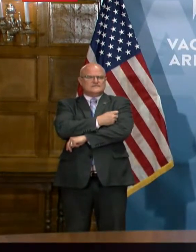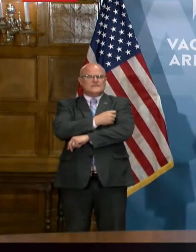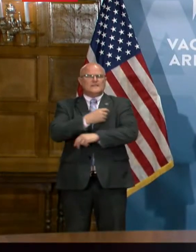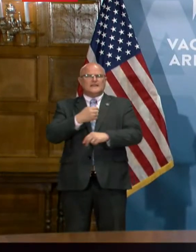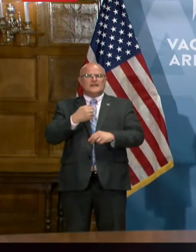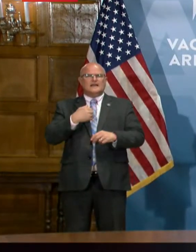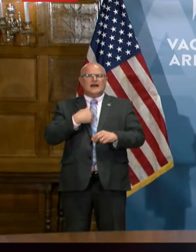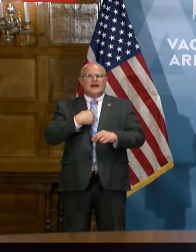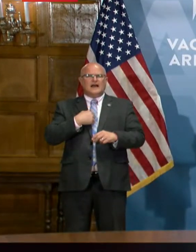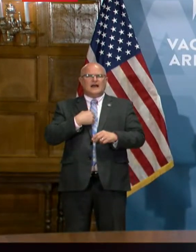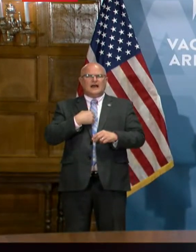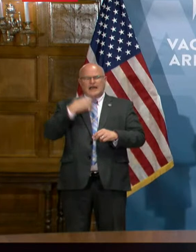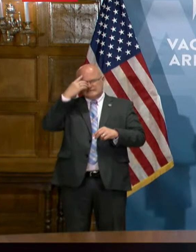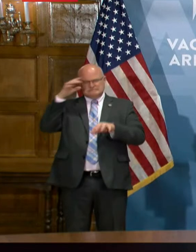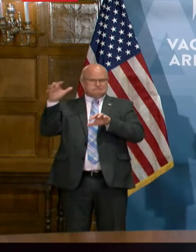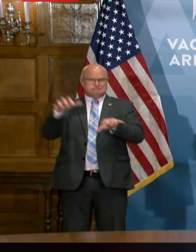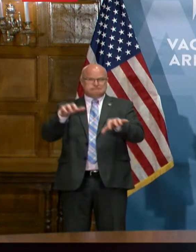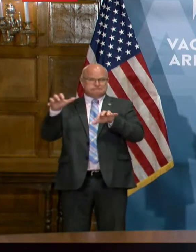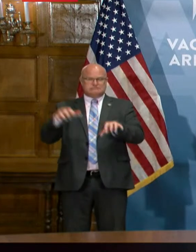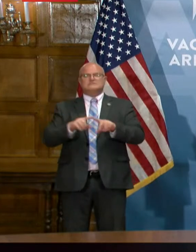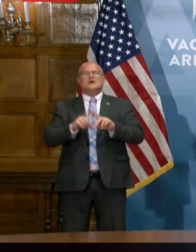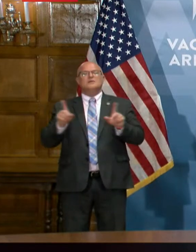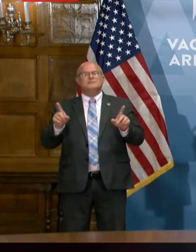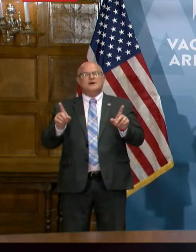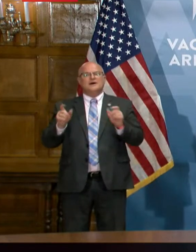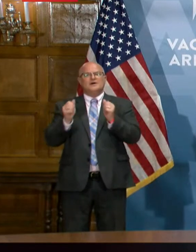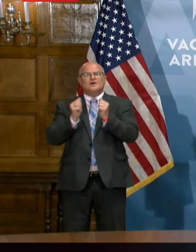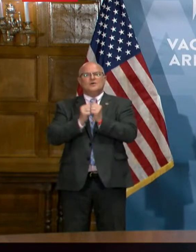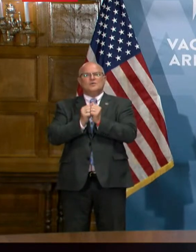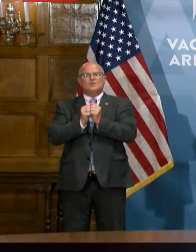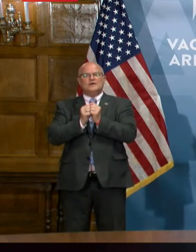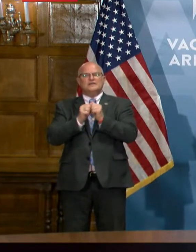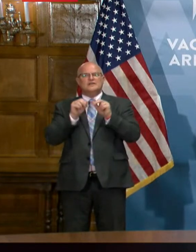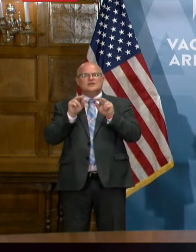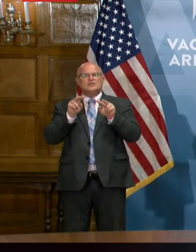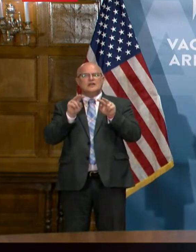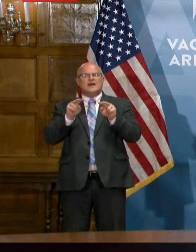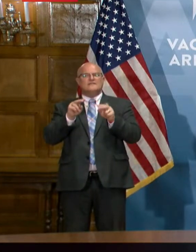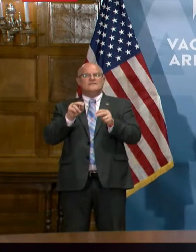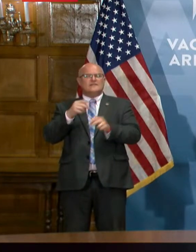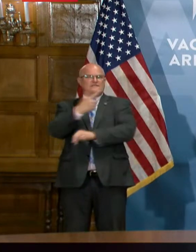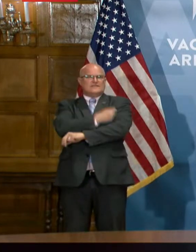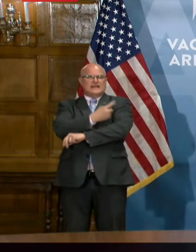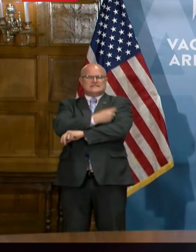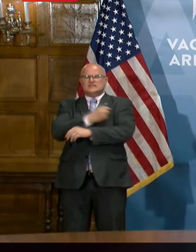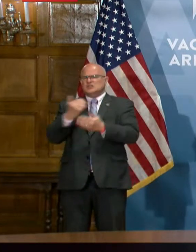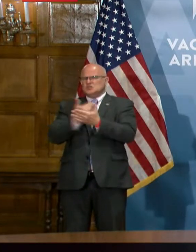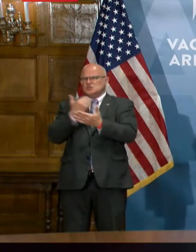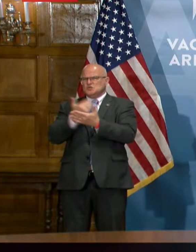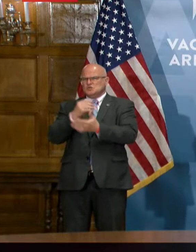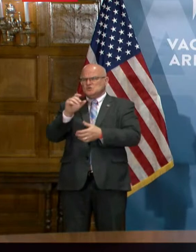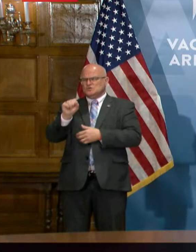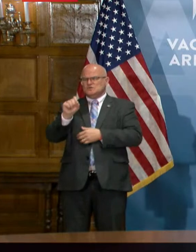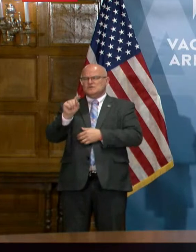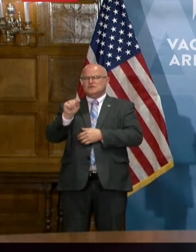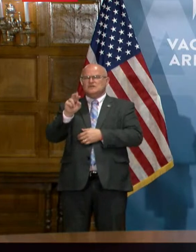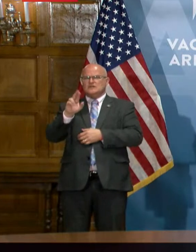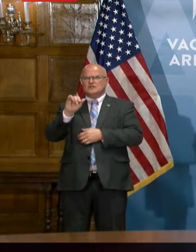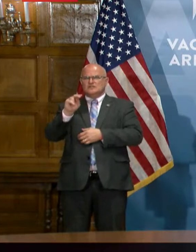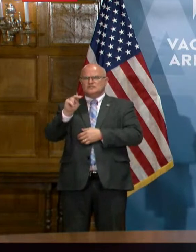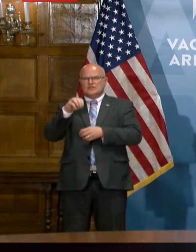a car and it's pouring outside, but with low demand for the vaccine, with new strains in the